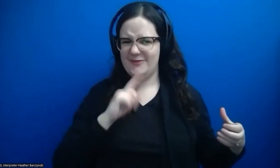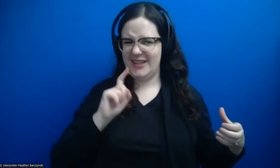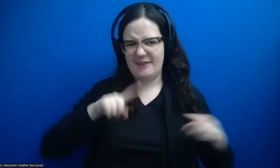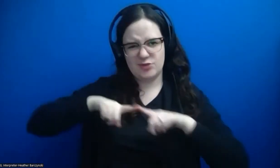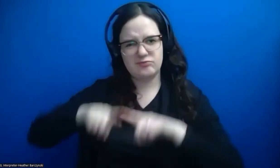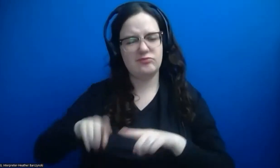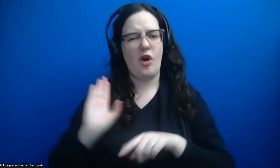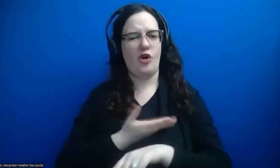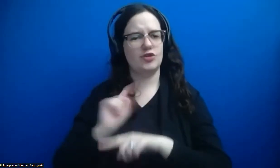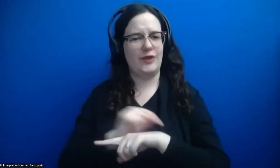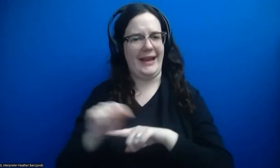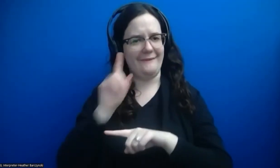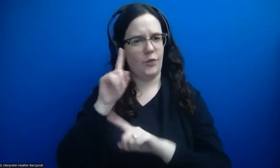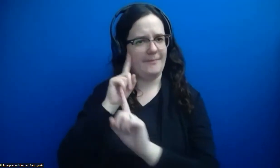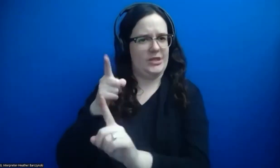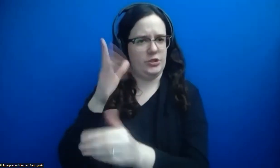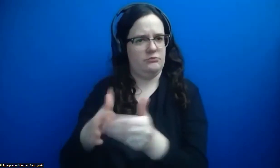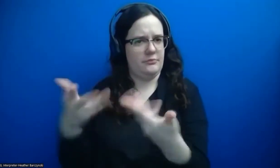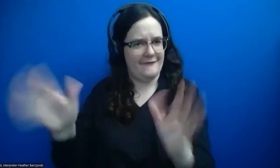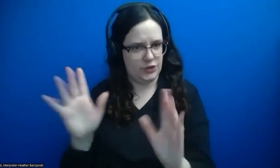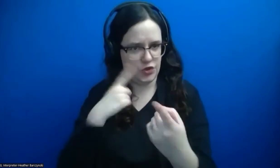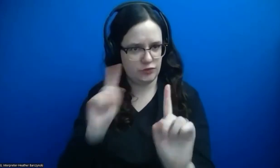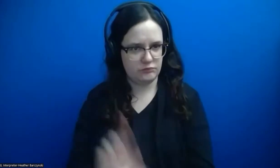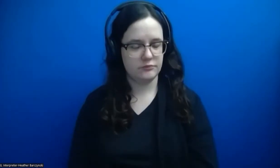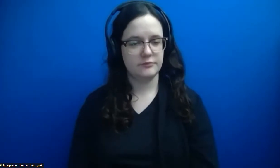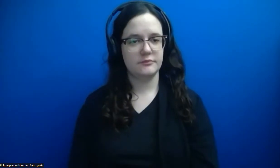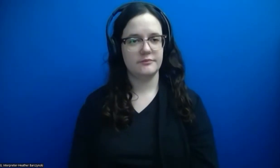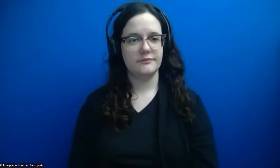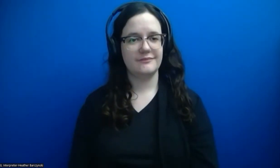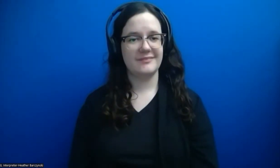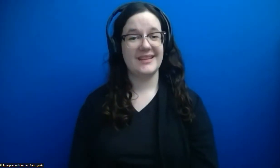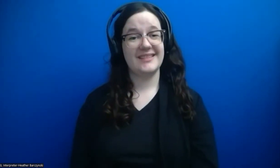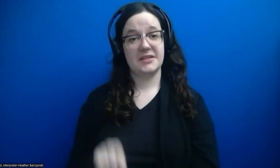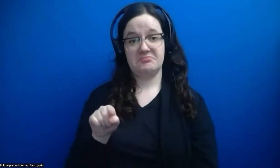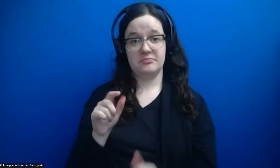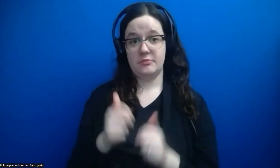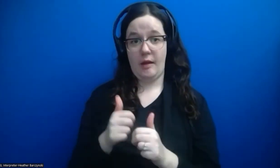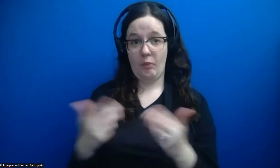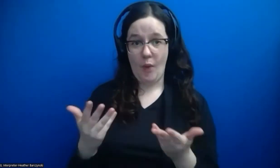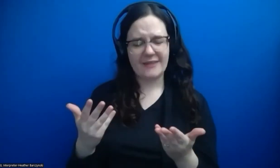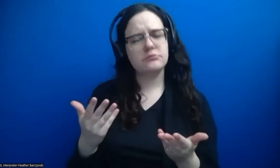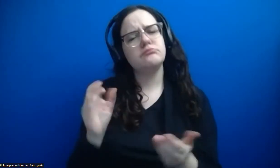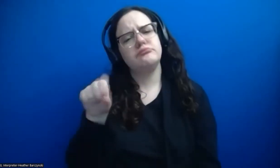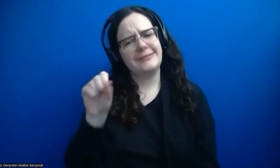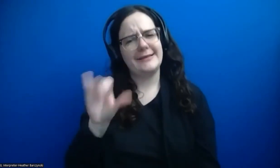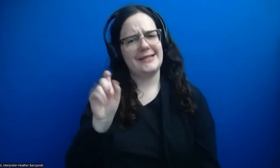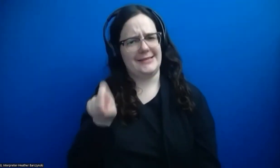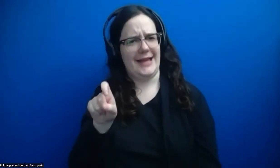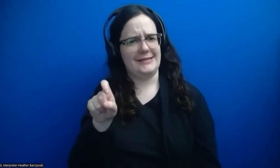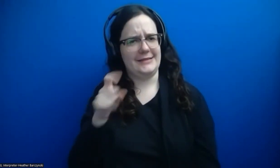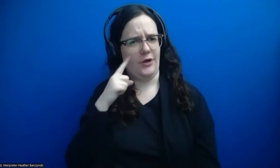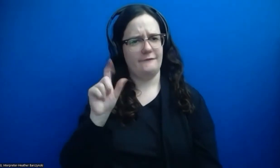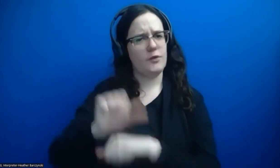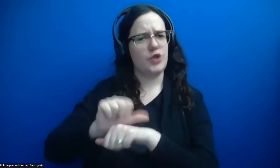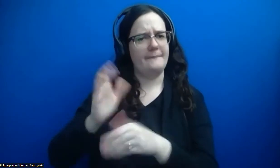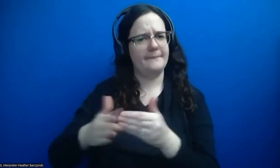with the mission to get the mission done. Part of the issue with that is, while it's necessary, in order to get the job